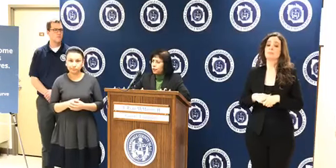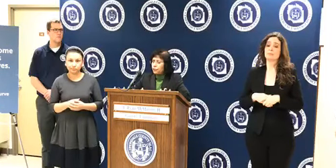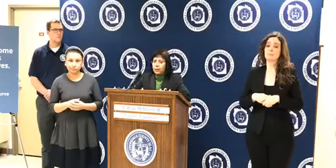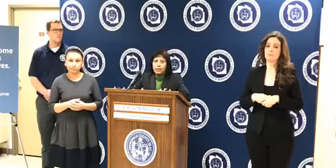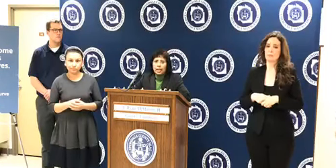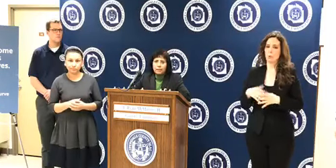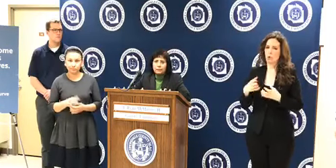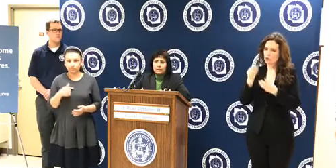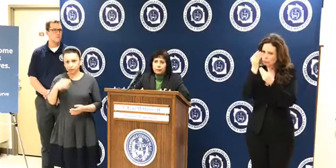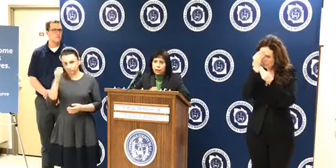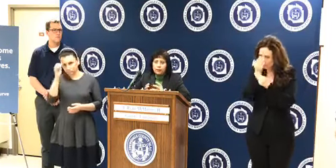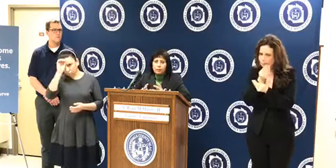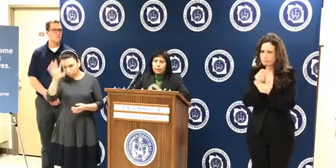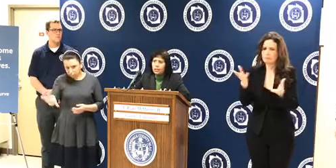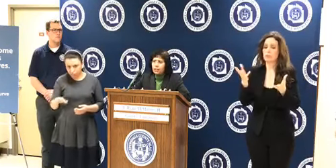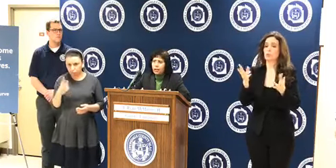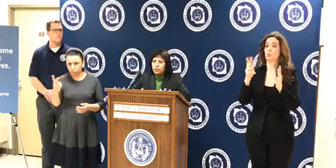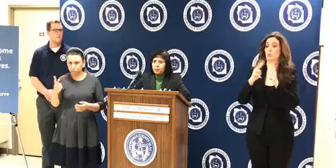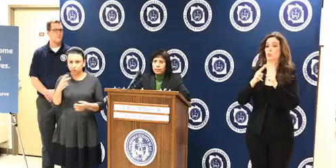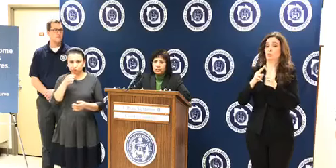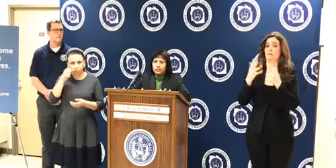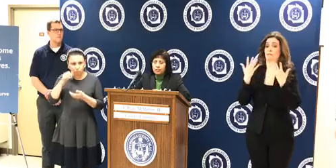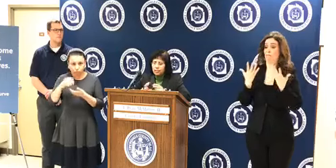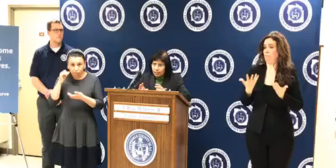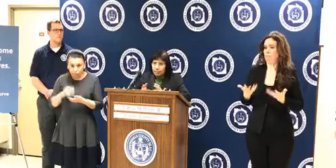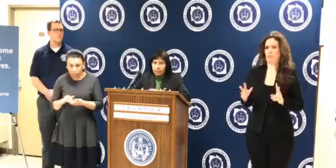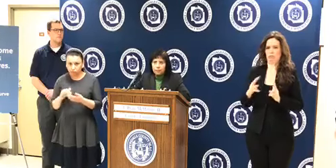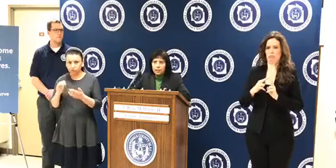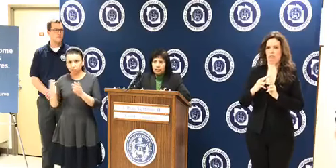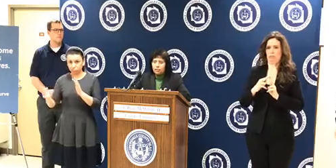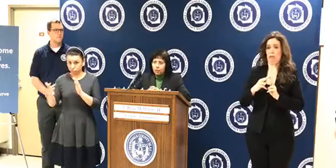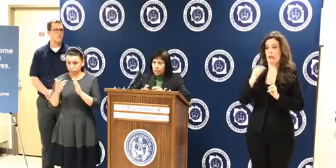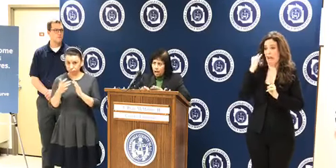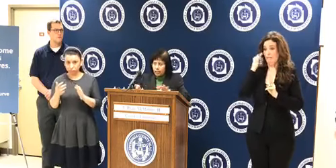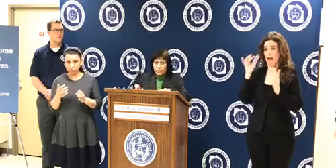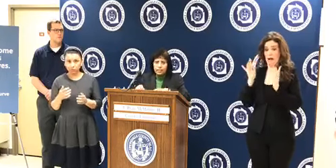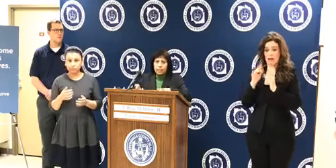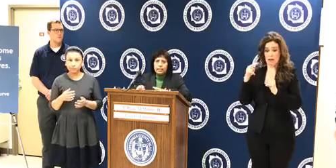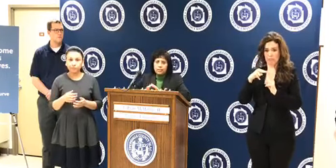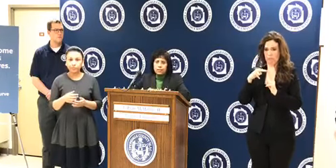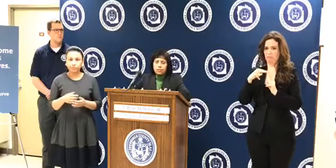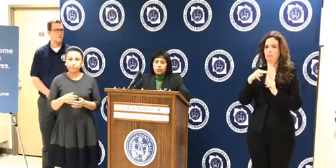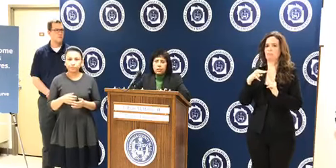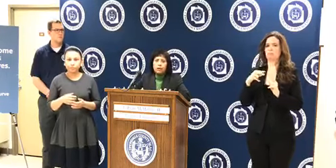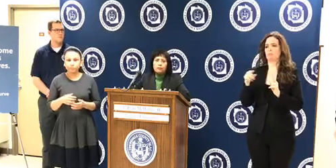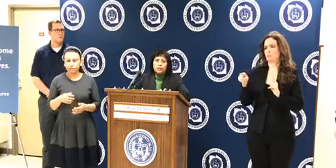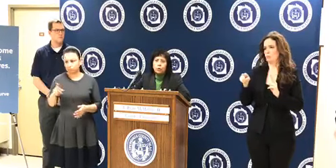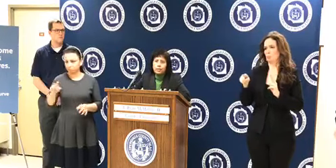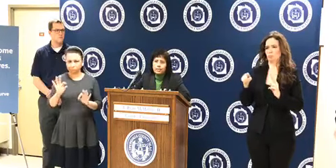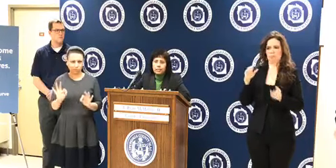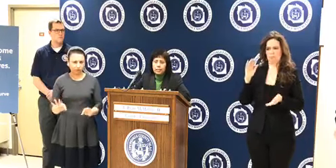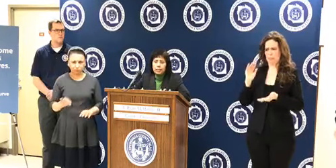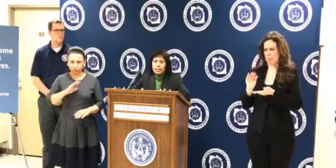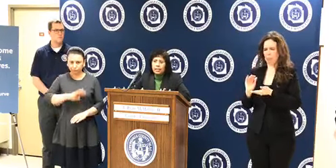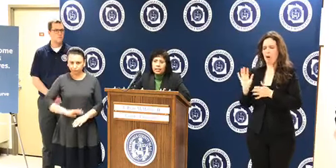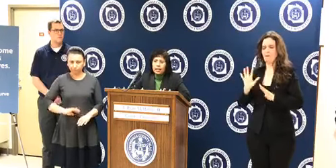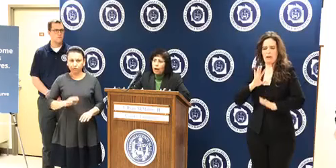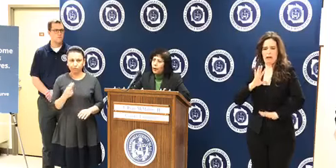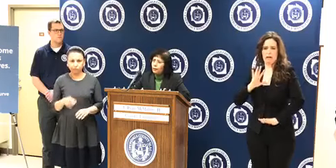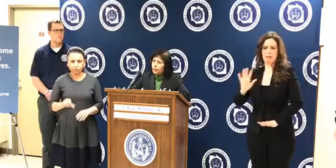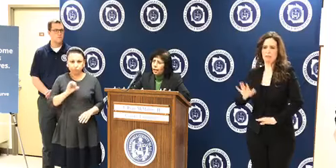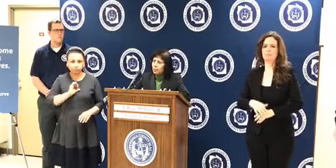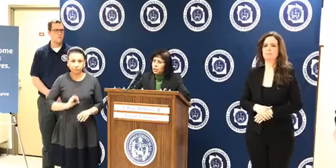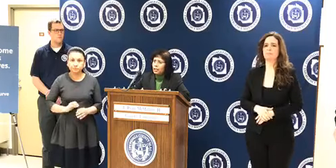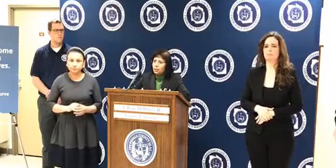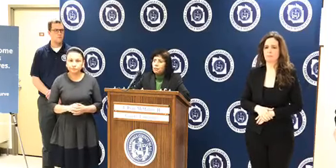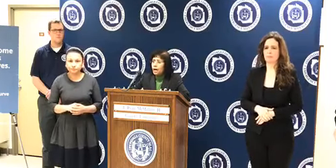reassure everyone that if you have not been reached out, it means you are not in the territory of the quarantine.